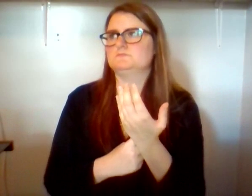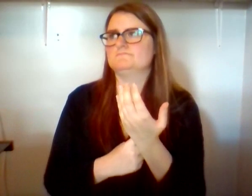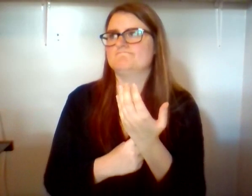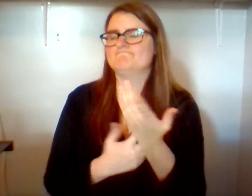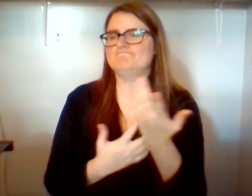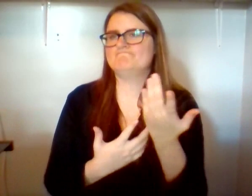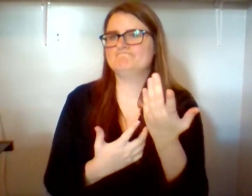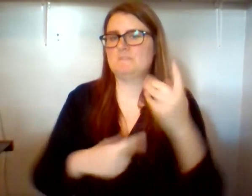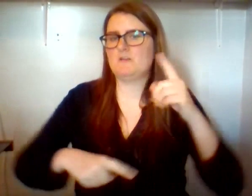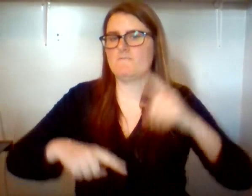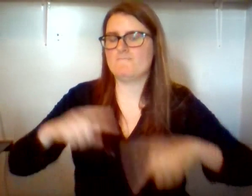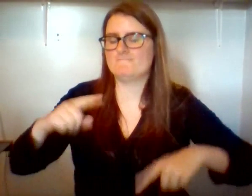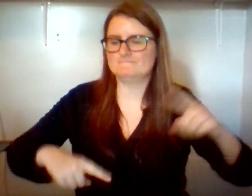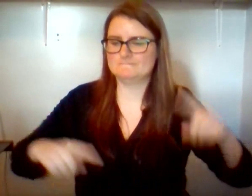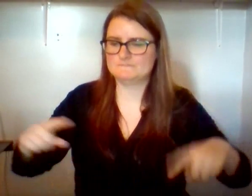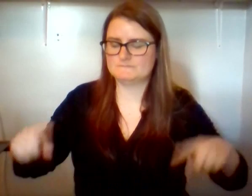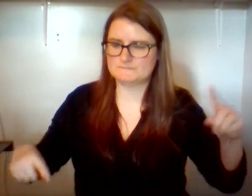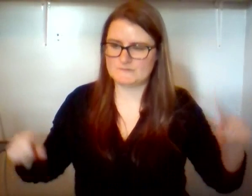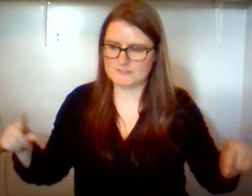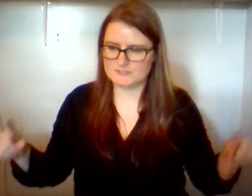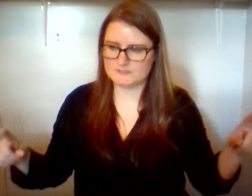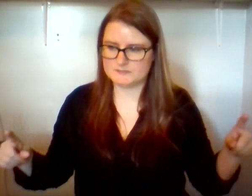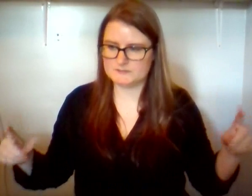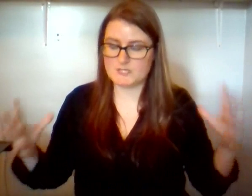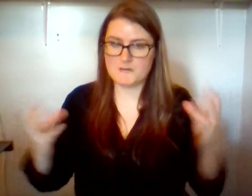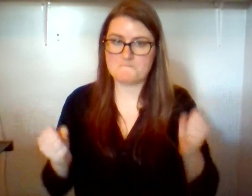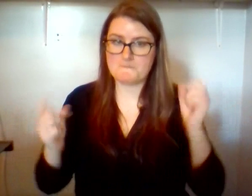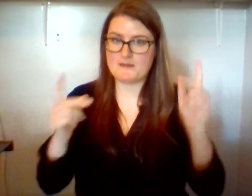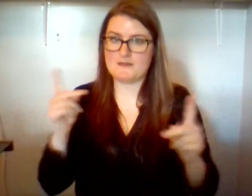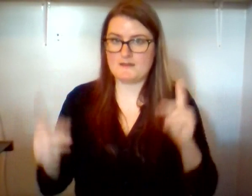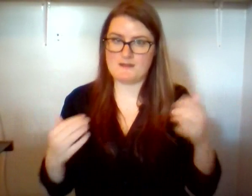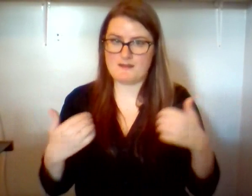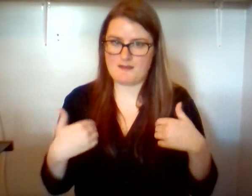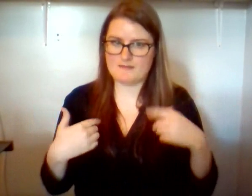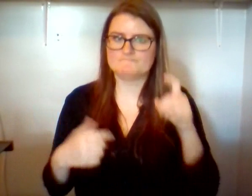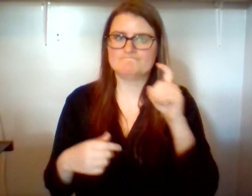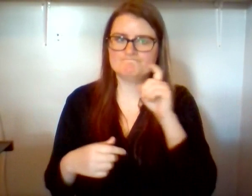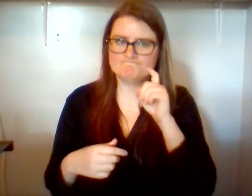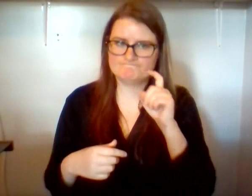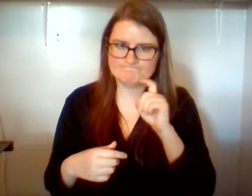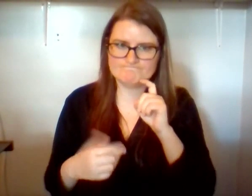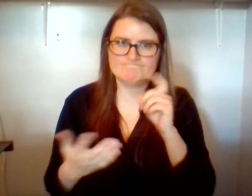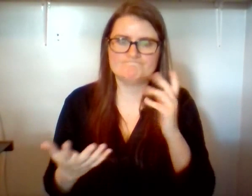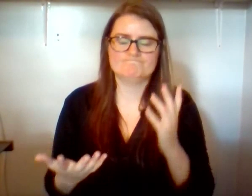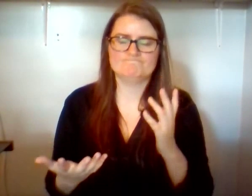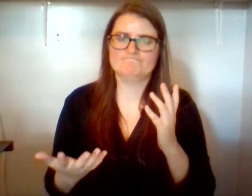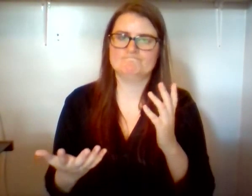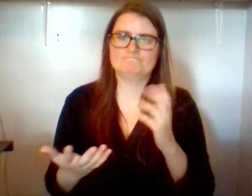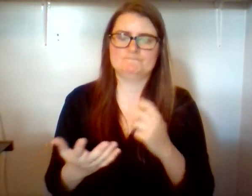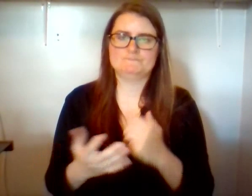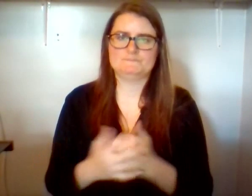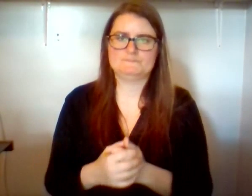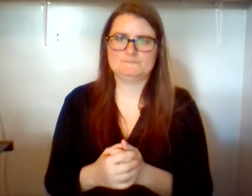in sexual titillation. You can hardly open your internet without some advertisement on the side